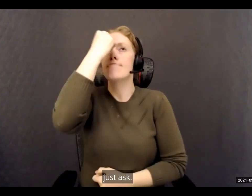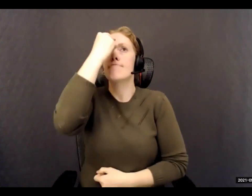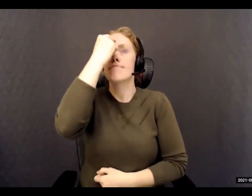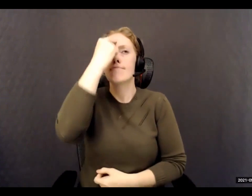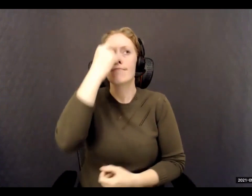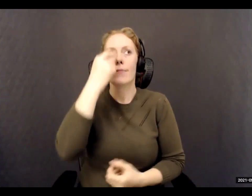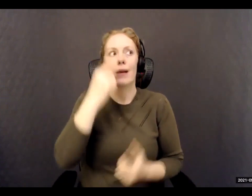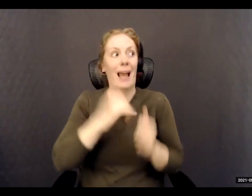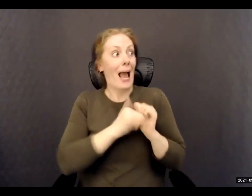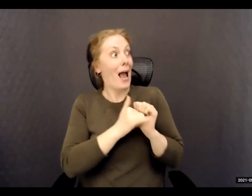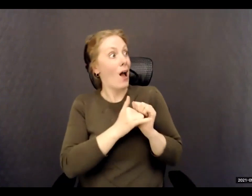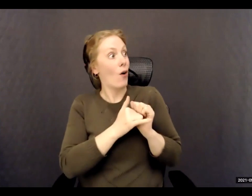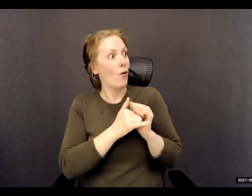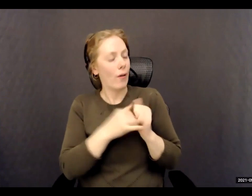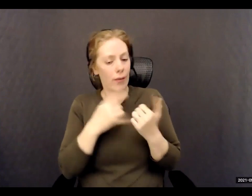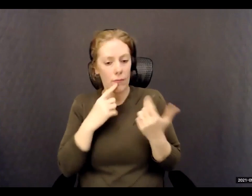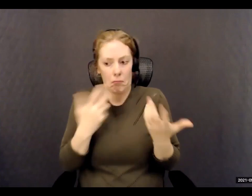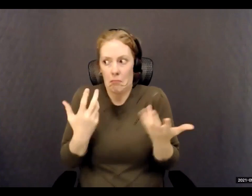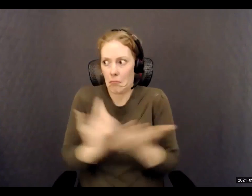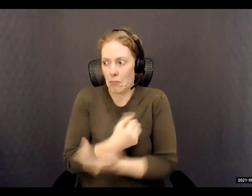ask.